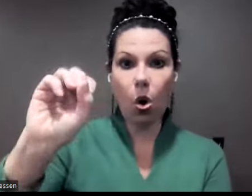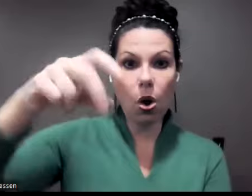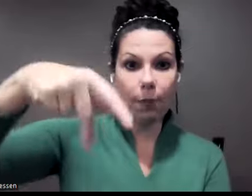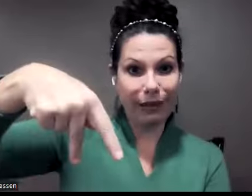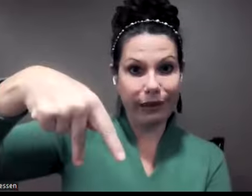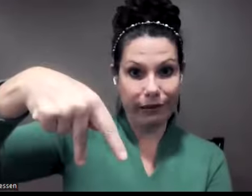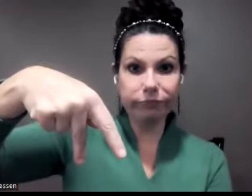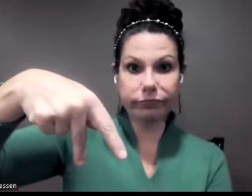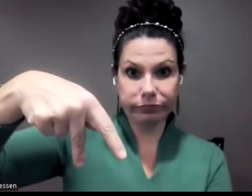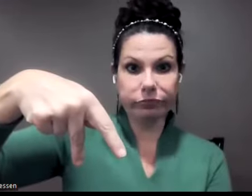P-O-P.